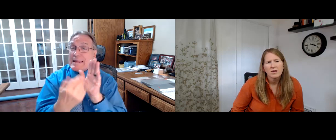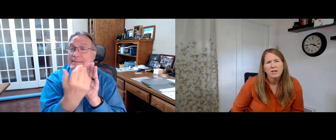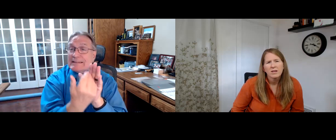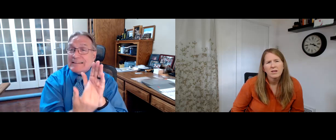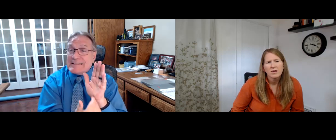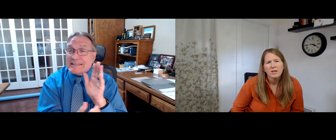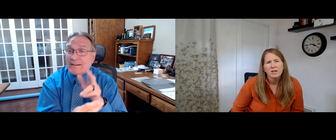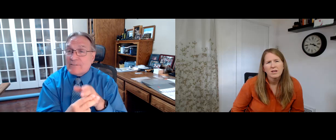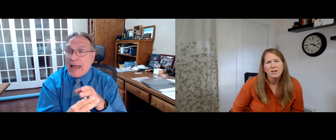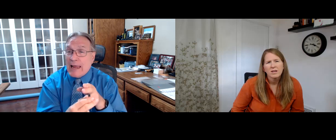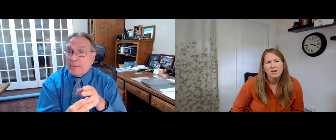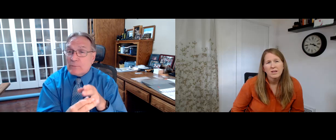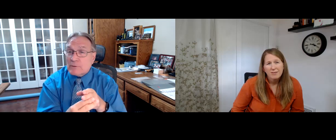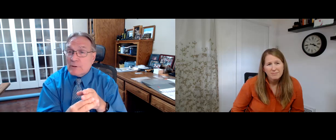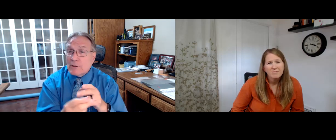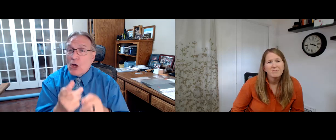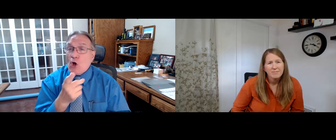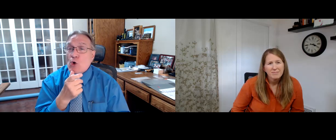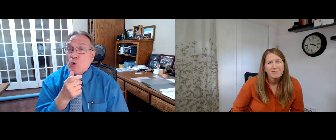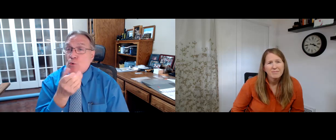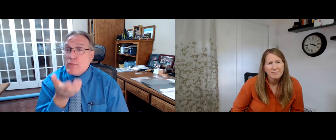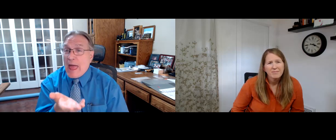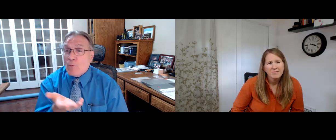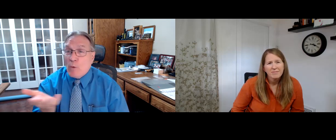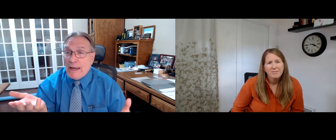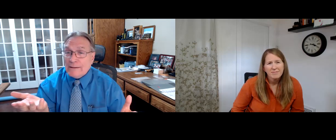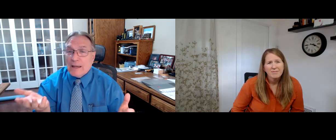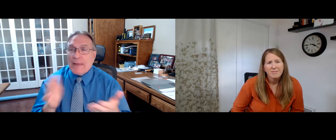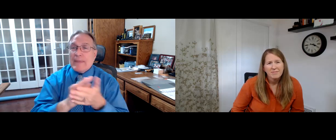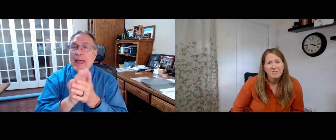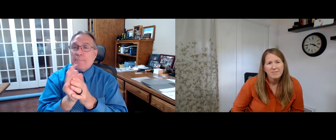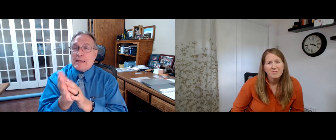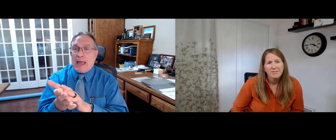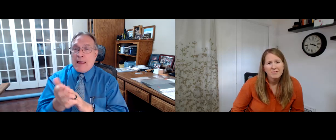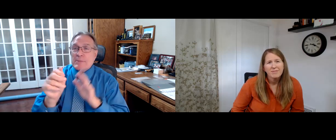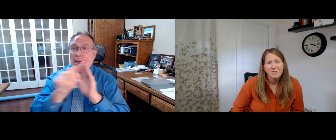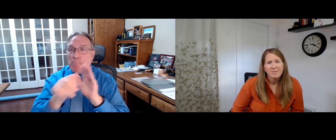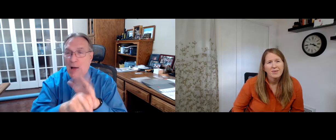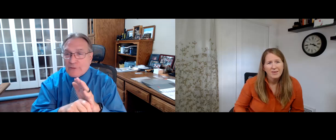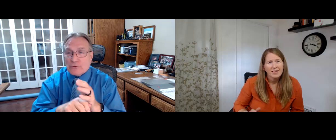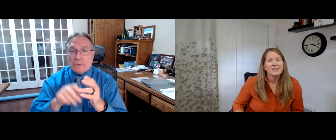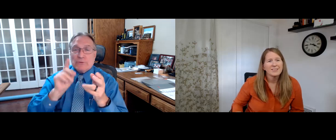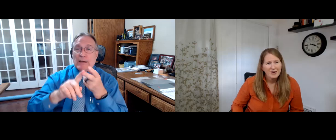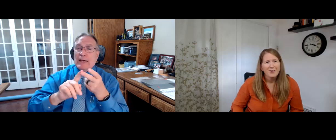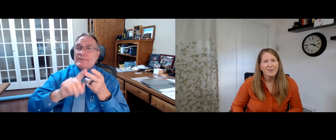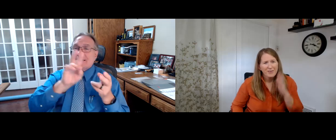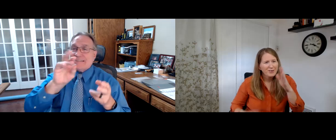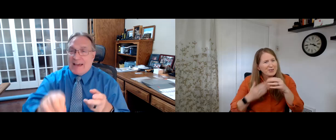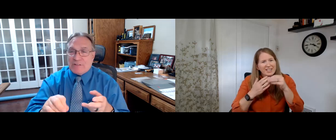read the list of names. Who what they became, the apostles, the